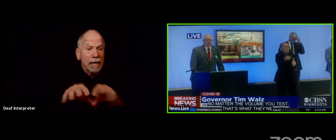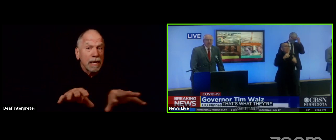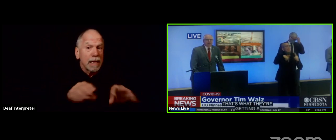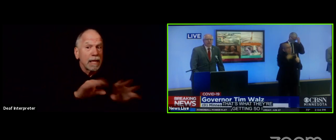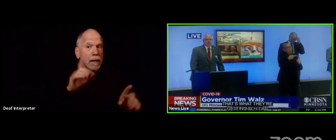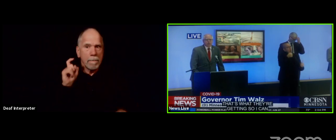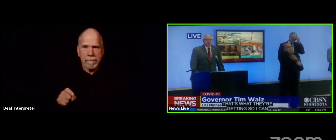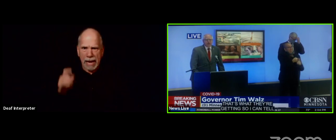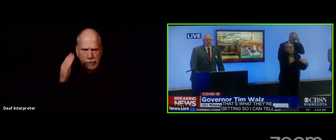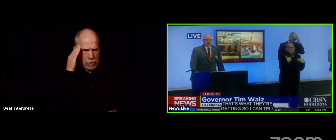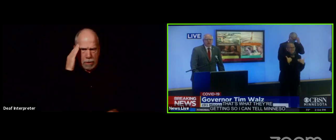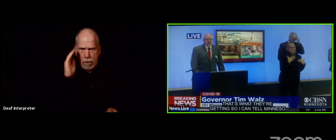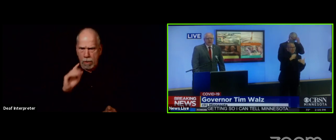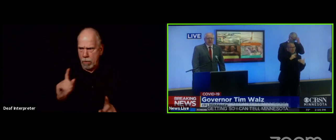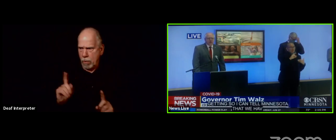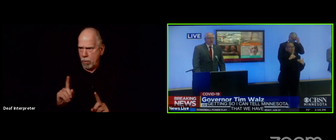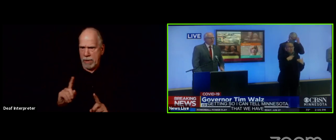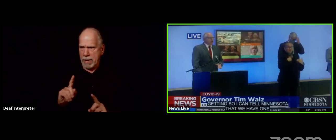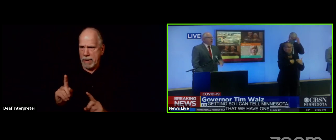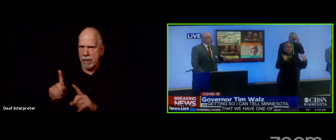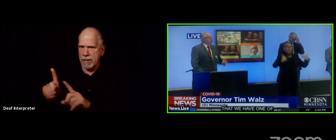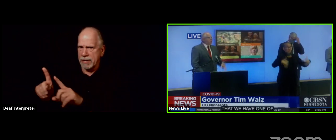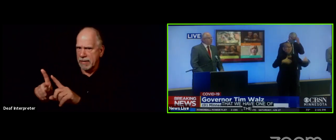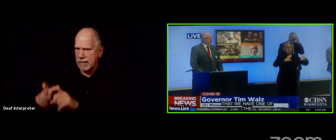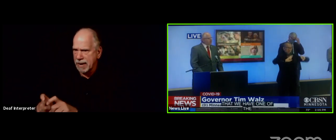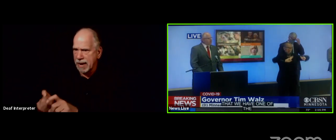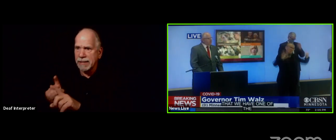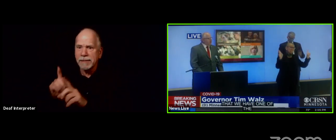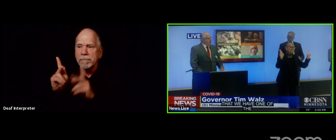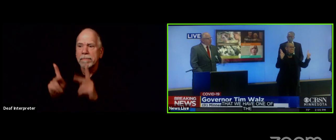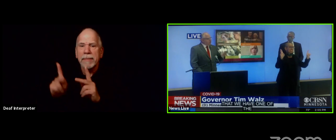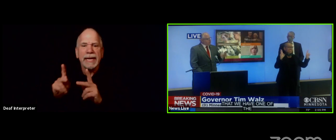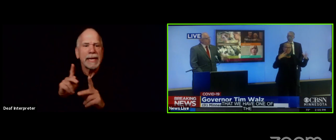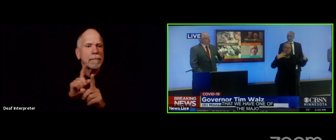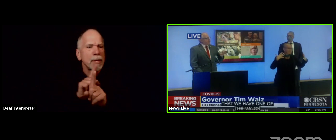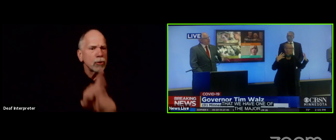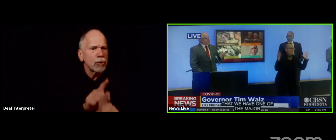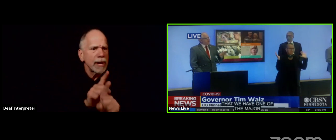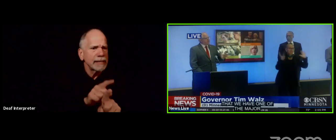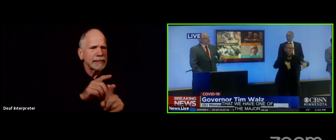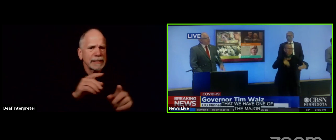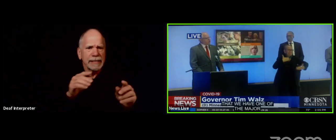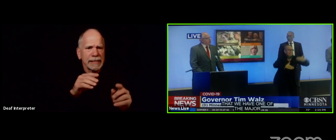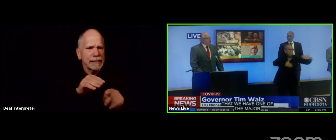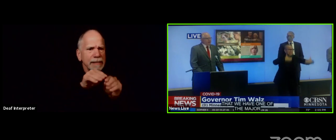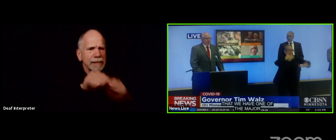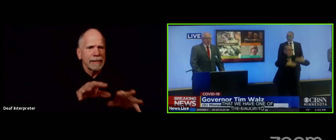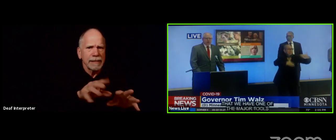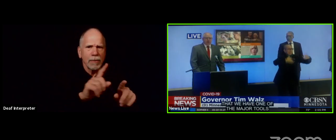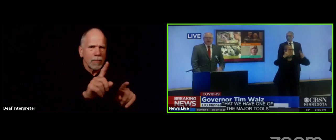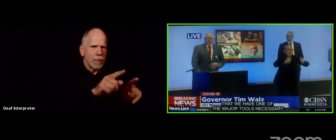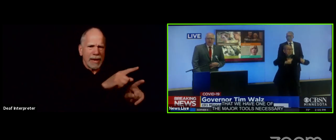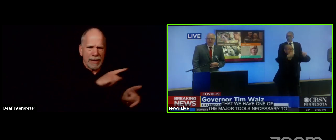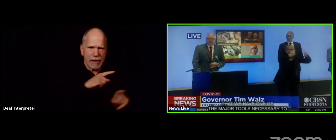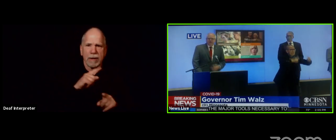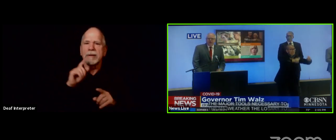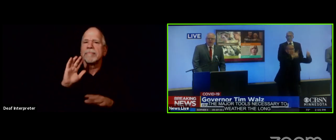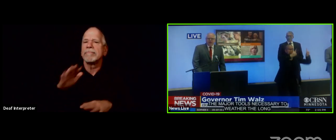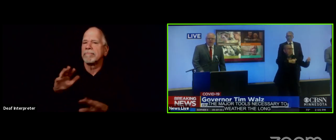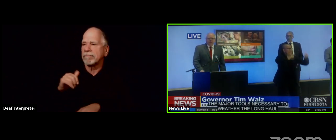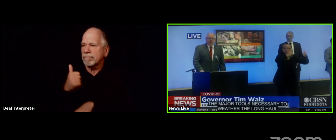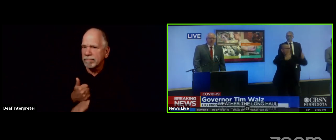the major tools necessary to weather the long haul of this vaccine, with a robust testing infrastructure that was built in a very